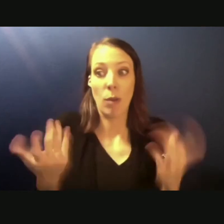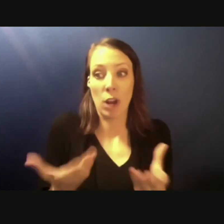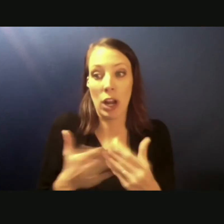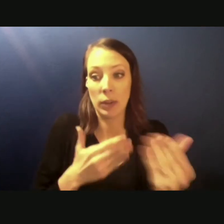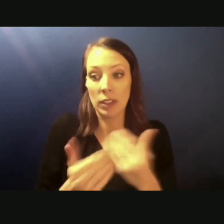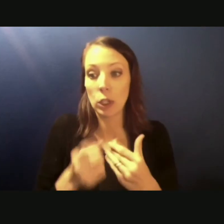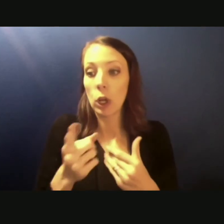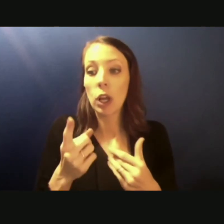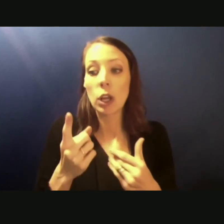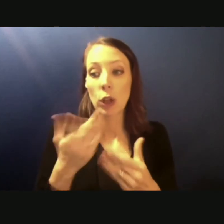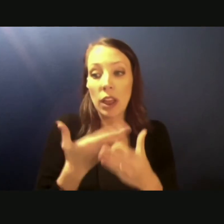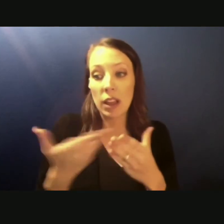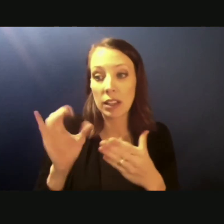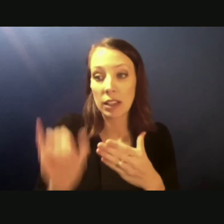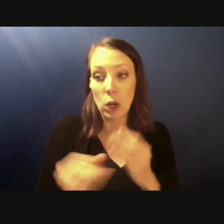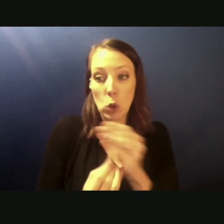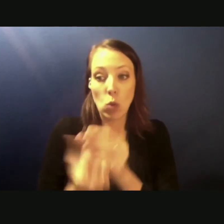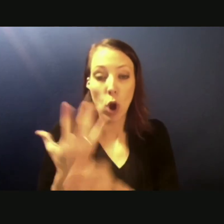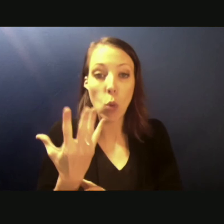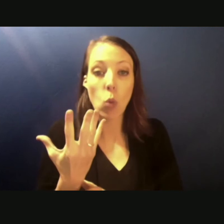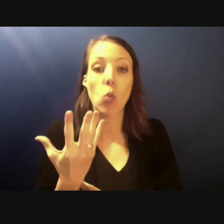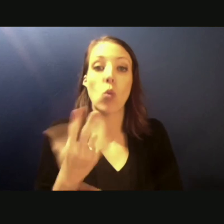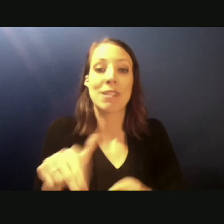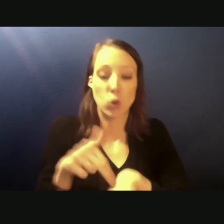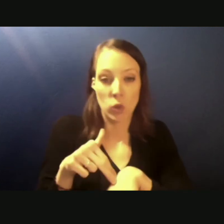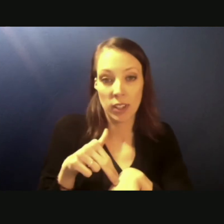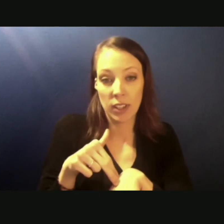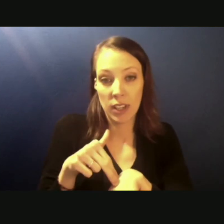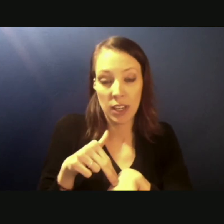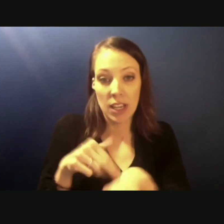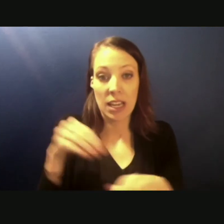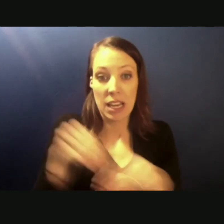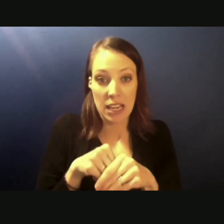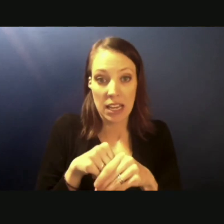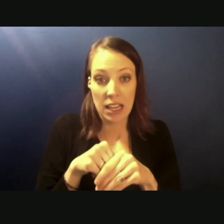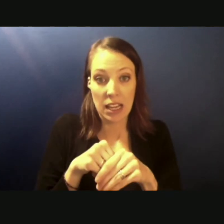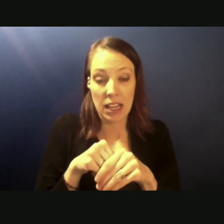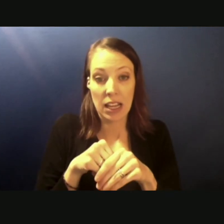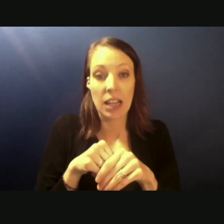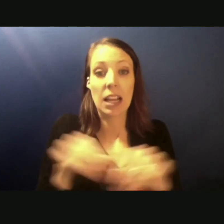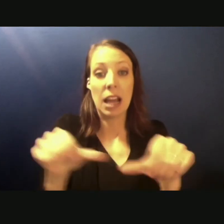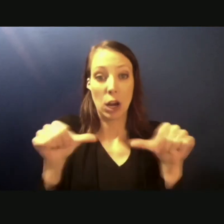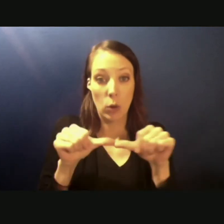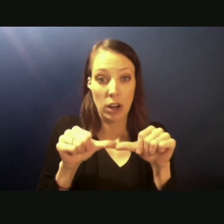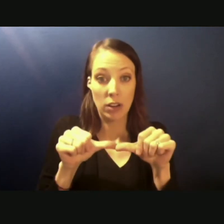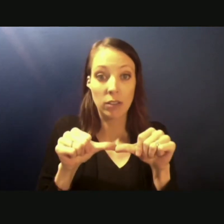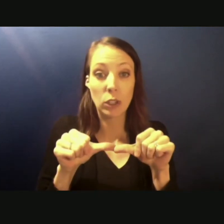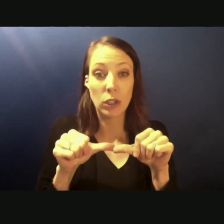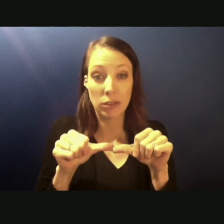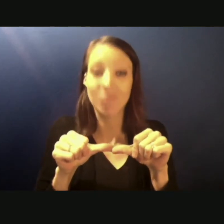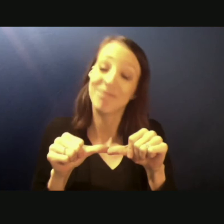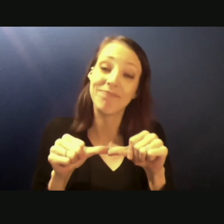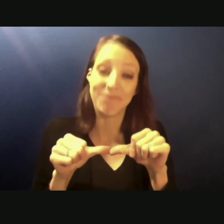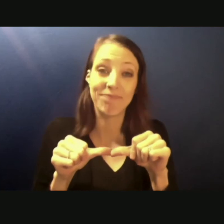So these are things that grow naturally in this region. And so our bodies need